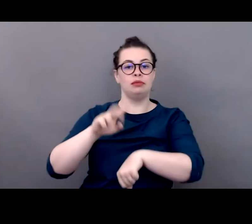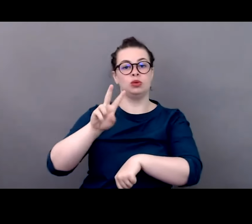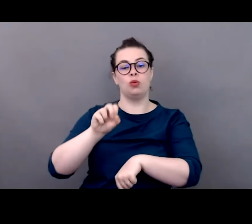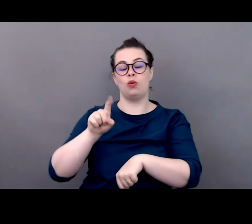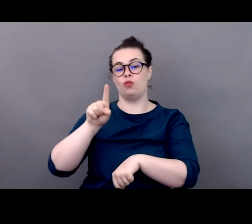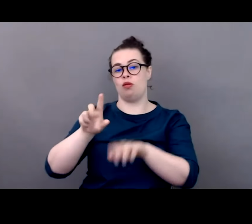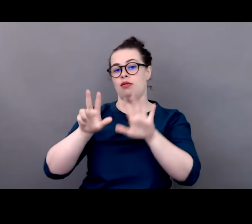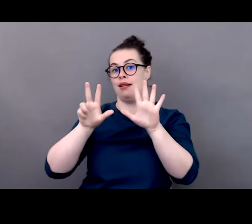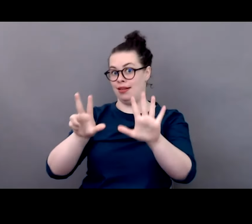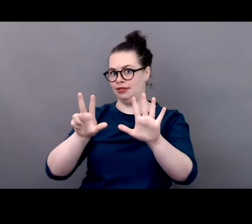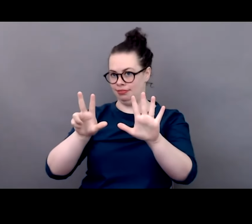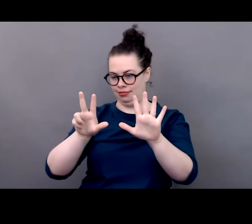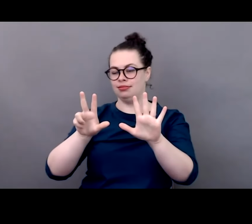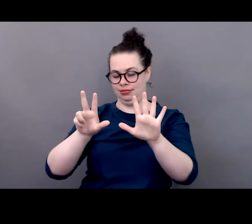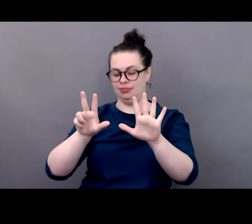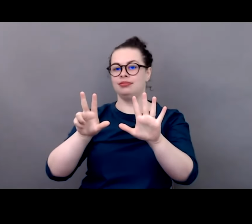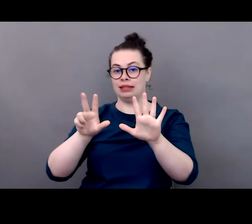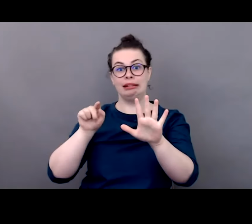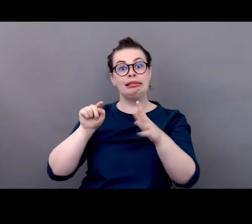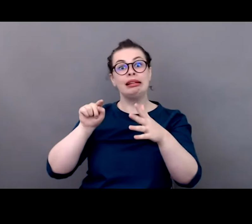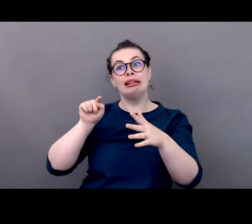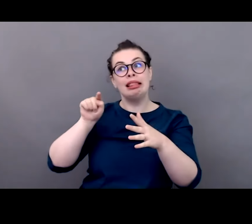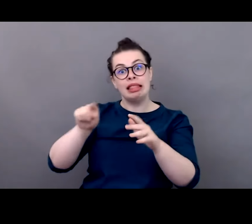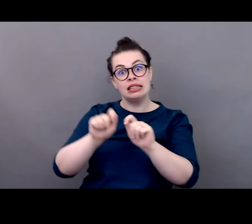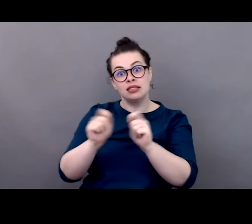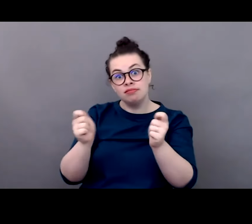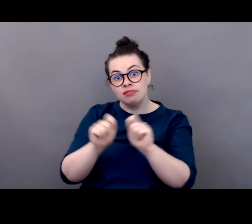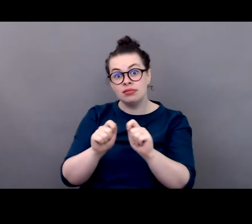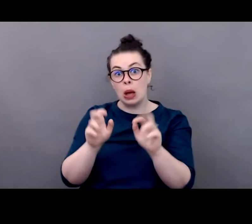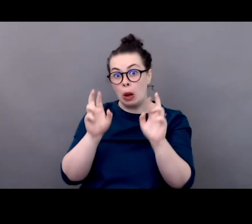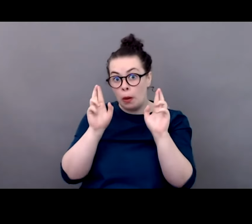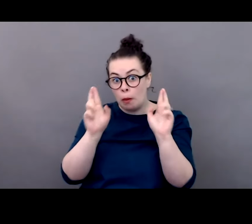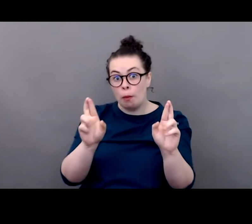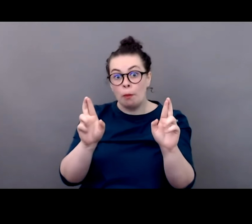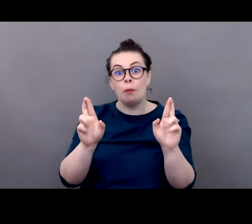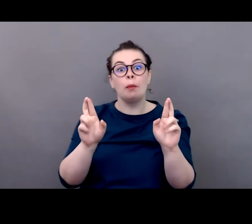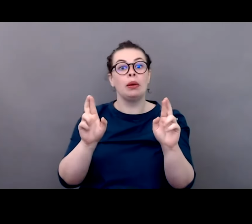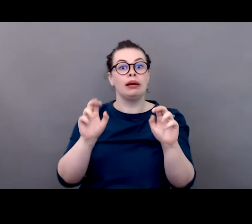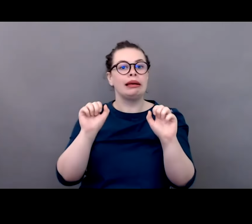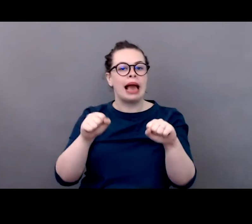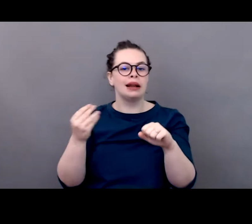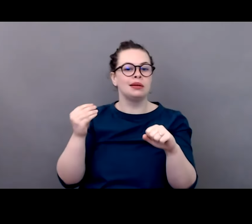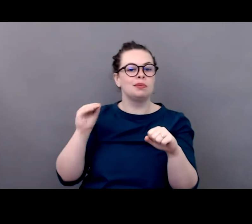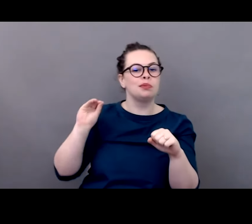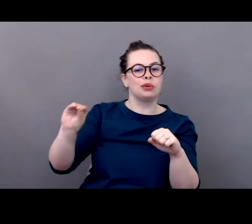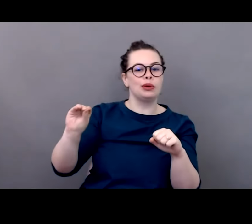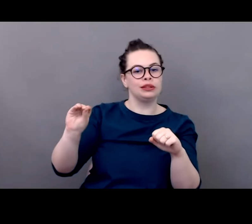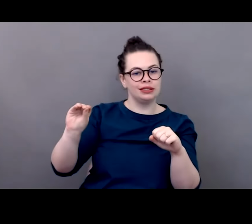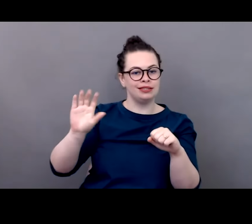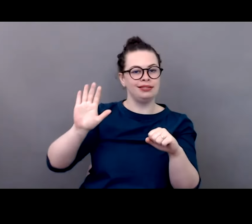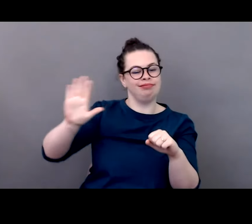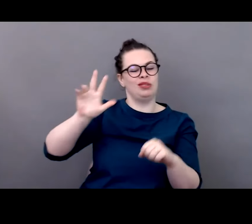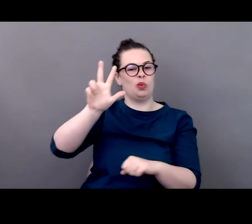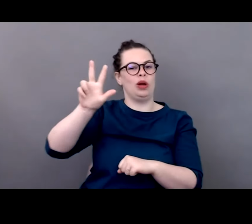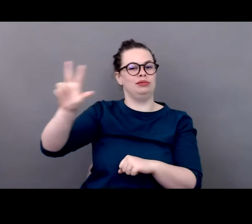this publication, I hope that the organizers of this webinar can put on their website so